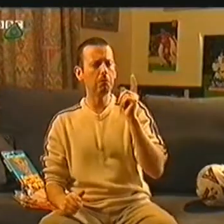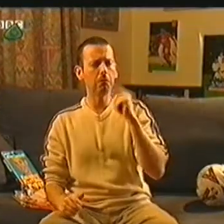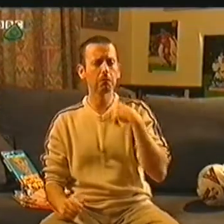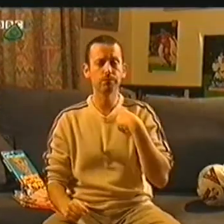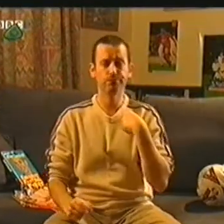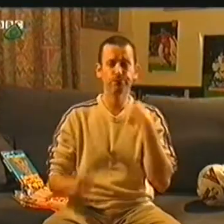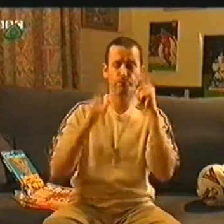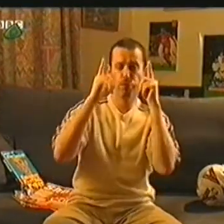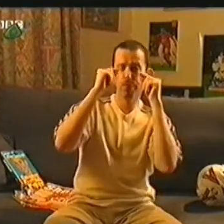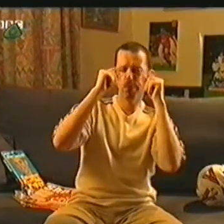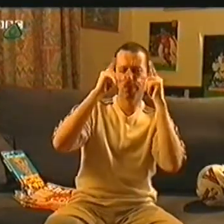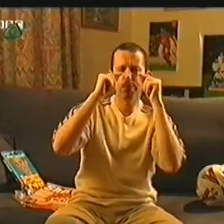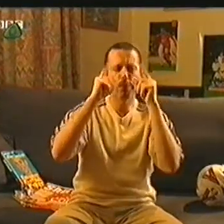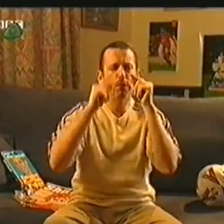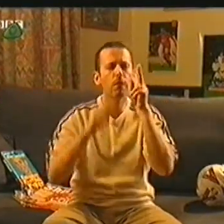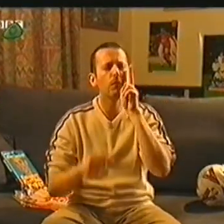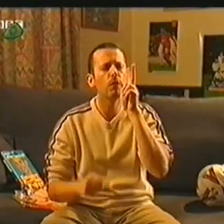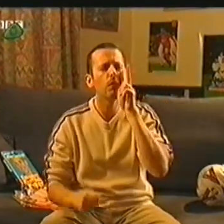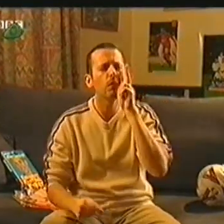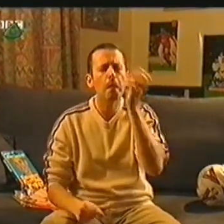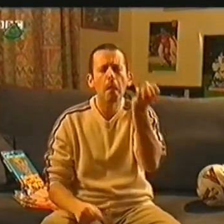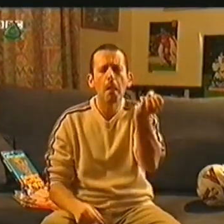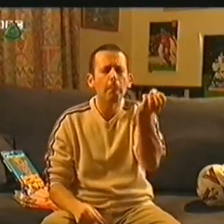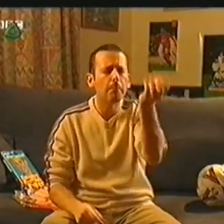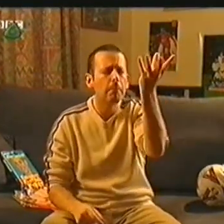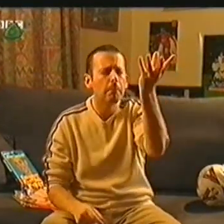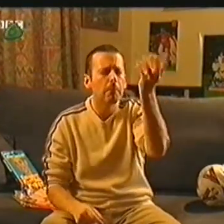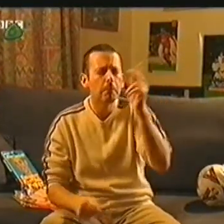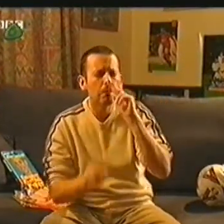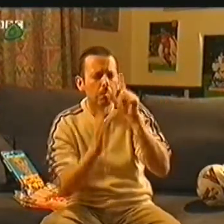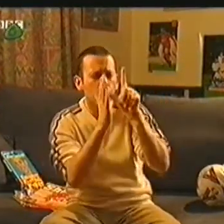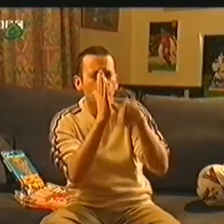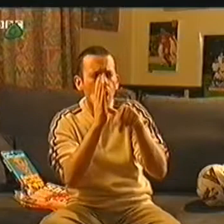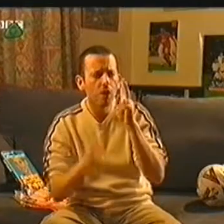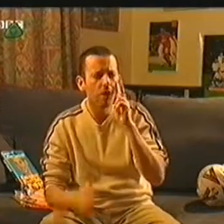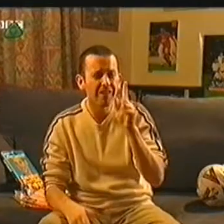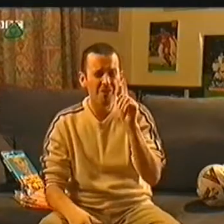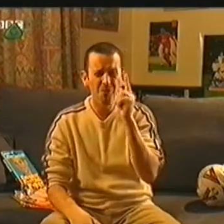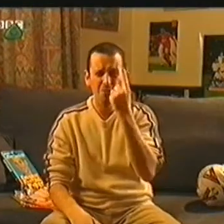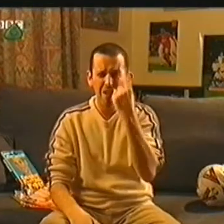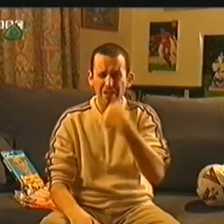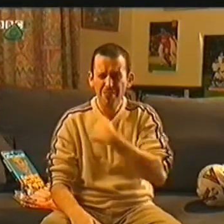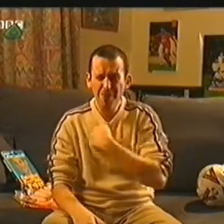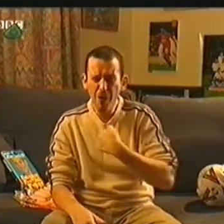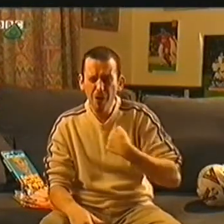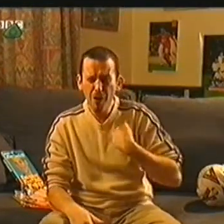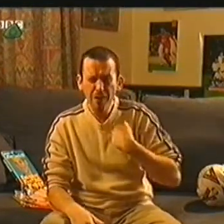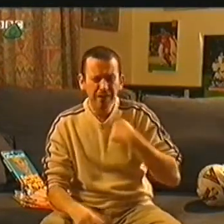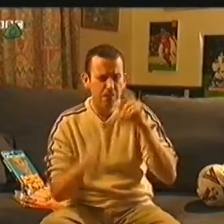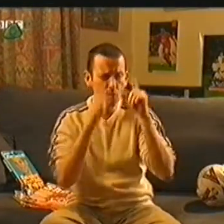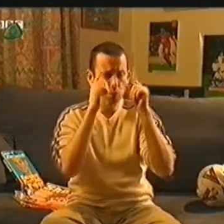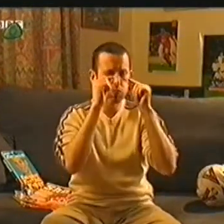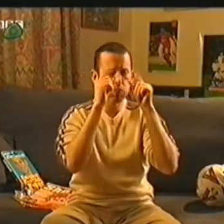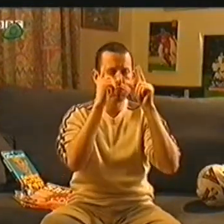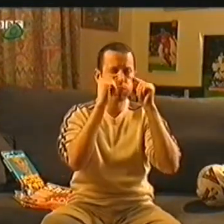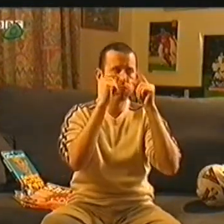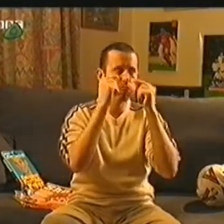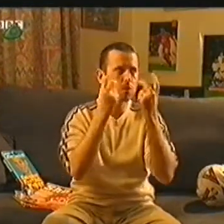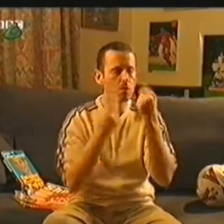By the faint light of his bedside lamp, his eyes struggled to focus on his alarm clock. It was 1 o'clock in the morning.